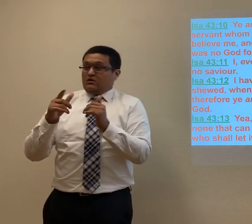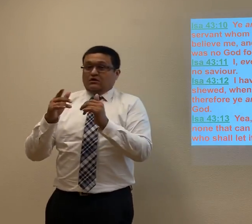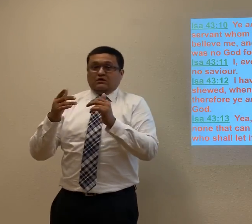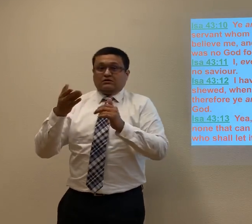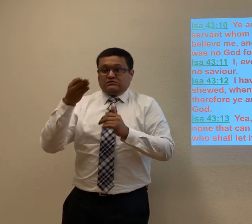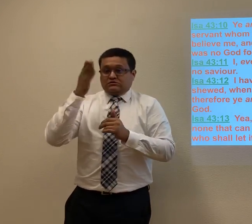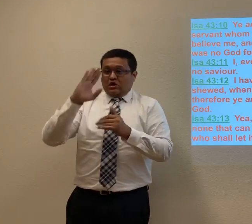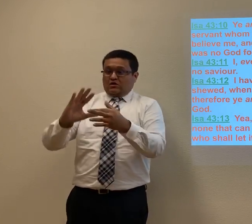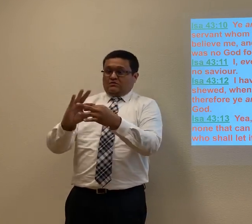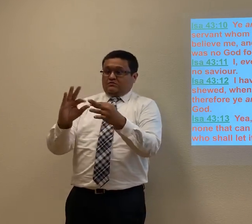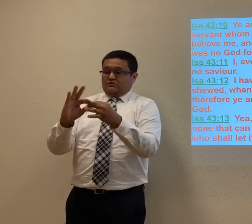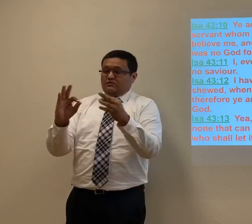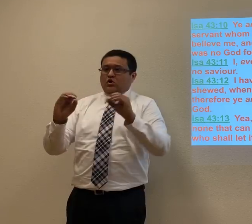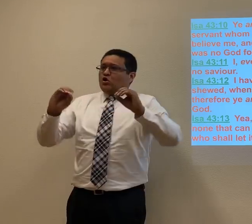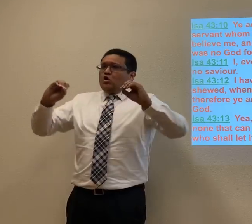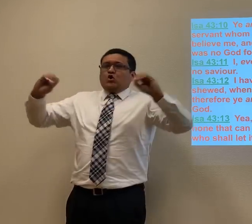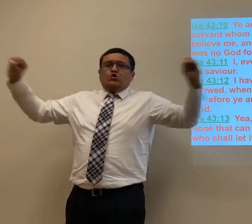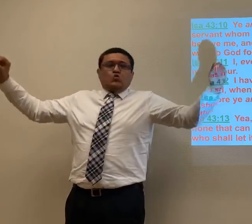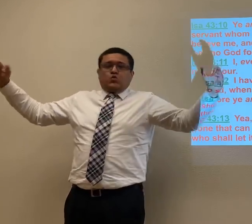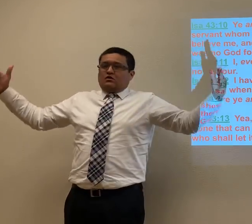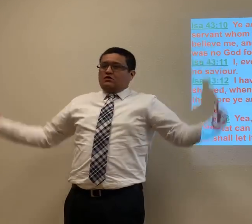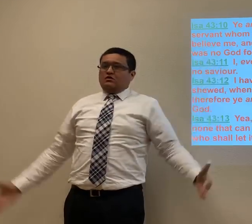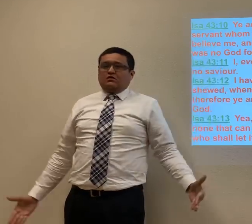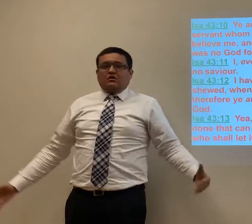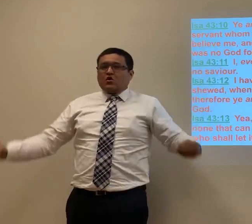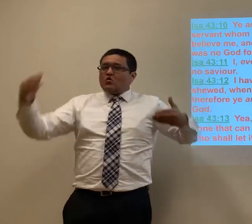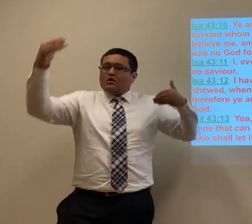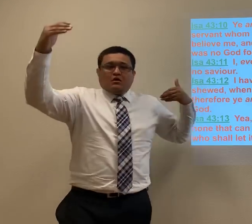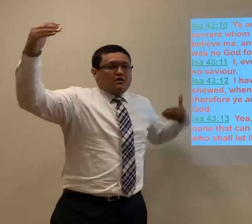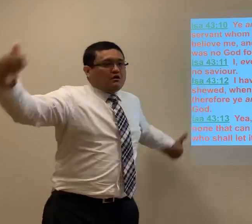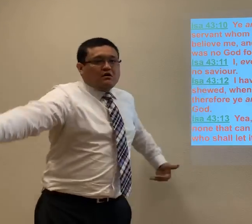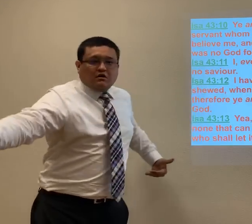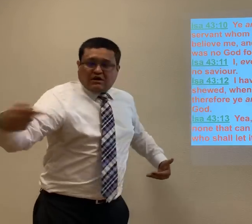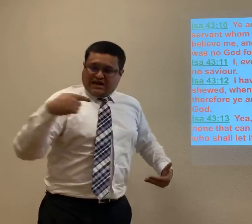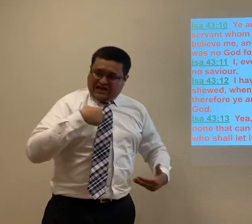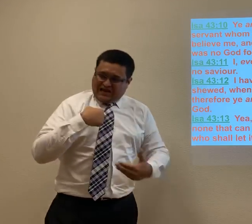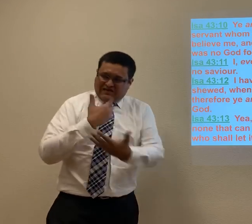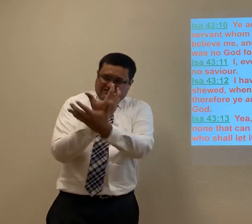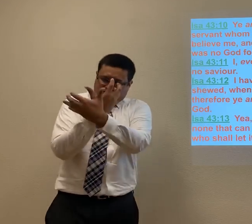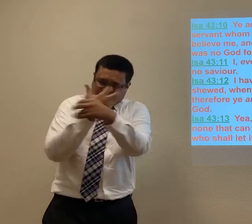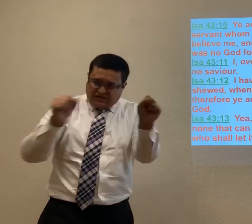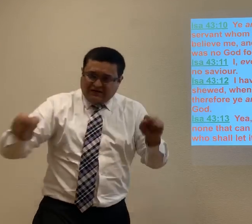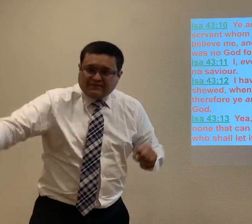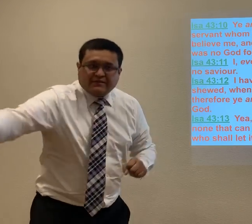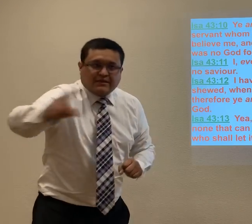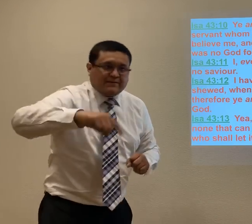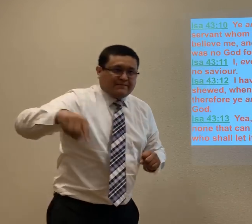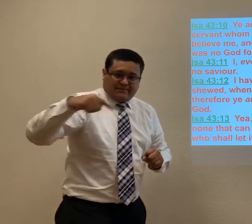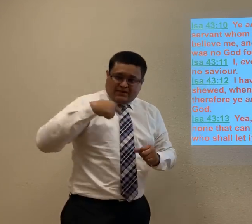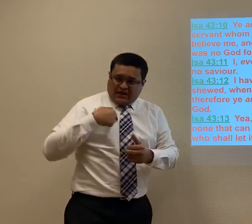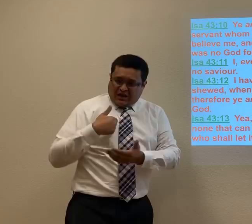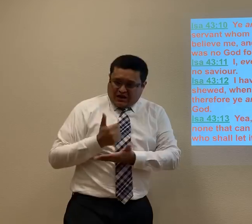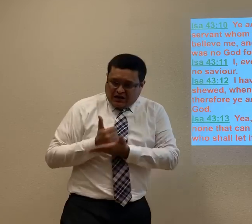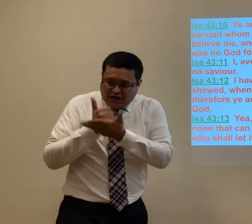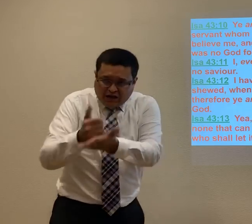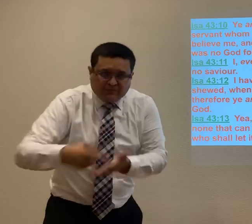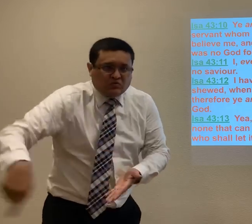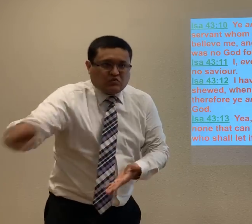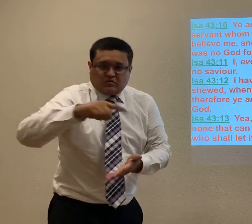it? So God was speaking here, and He said, there's no God beside me, none before me, none after me. And He